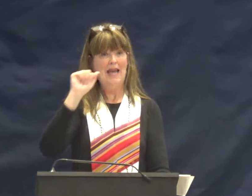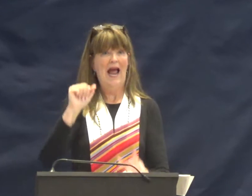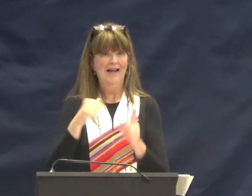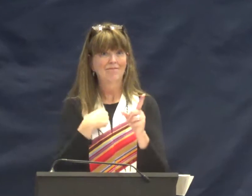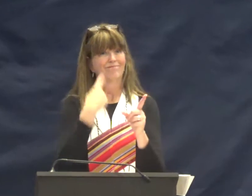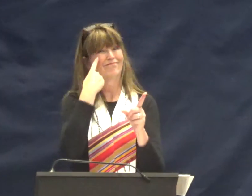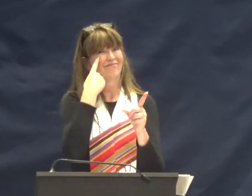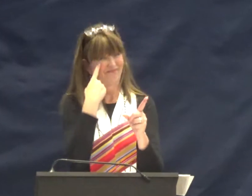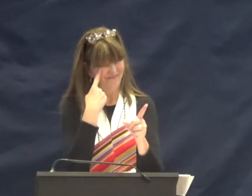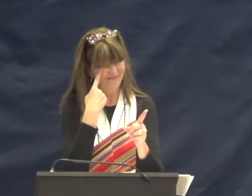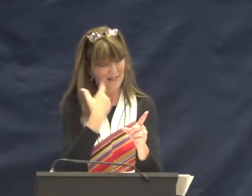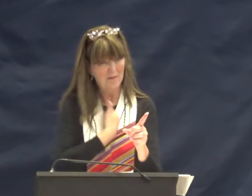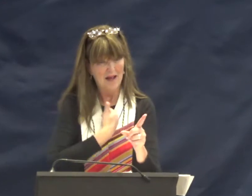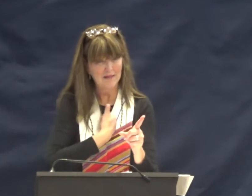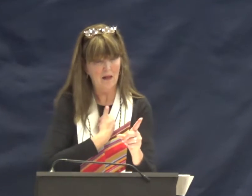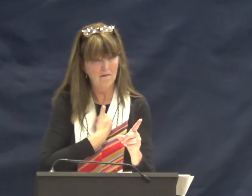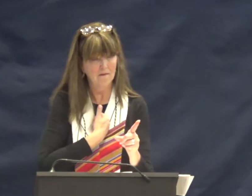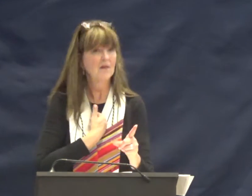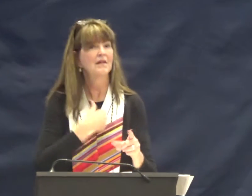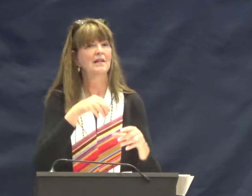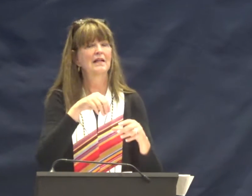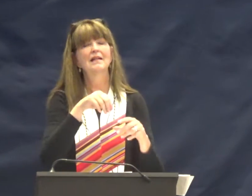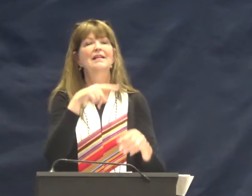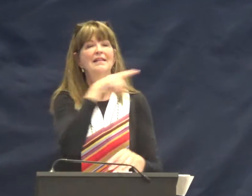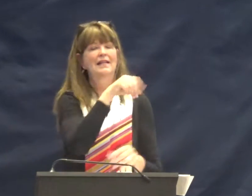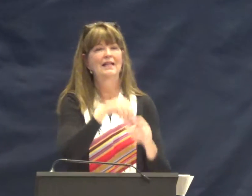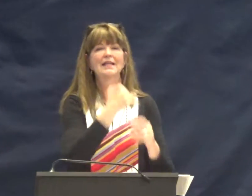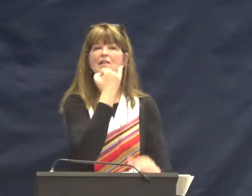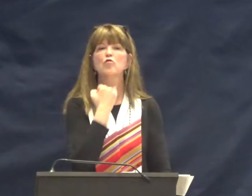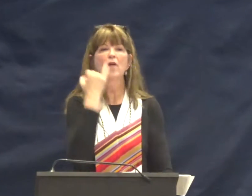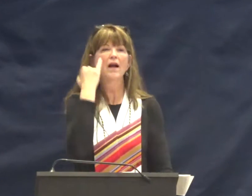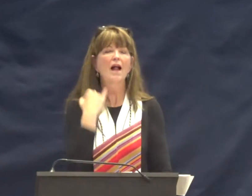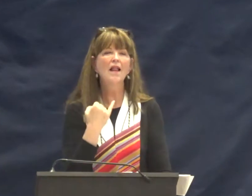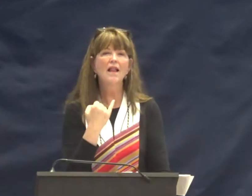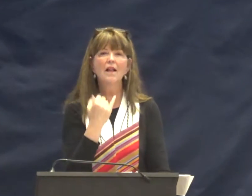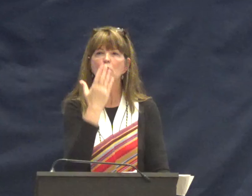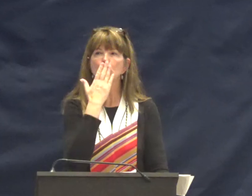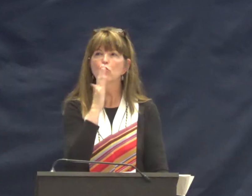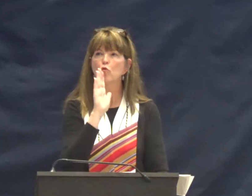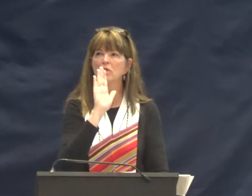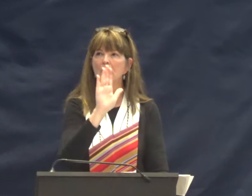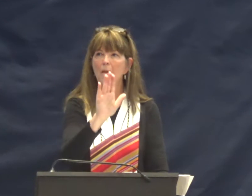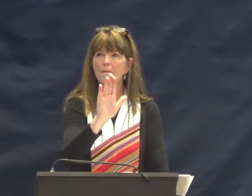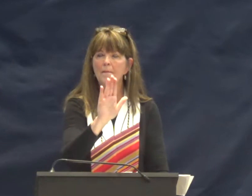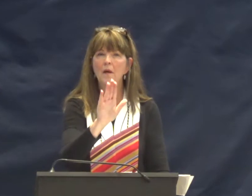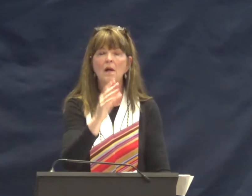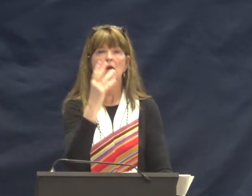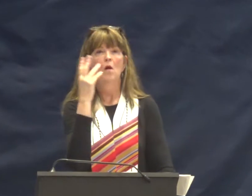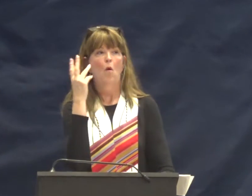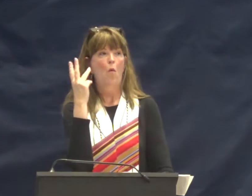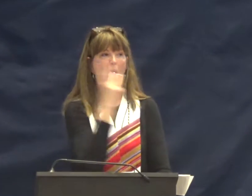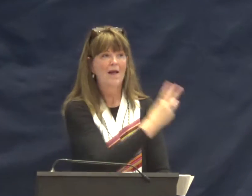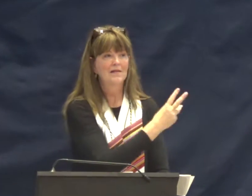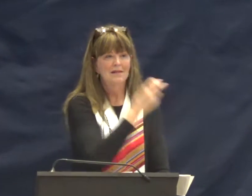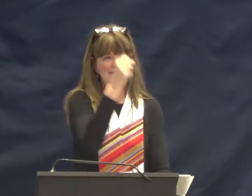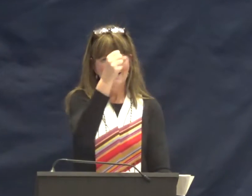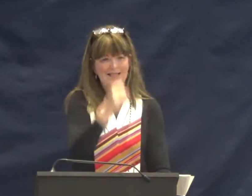And Gehenna, I have seen this. This is in Israel, in Jerusalem, I believe, on the